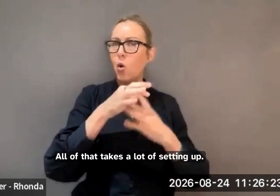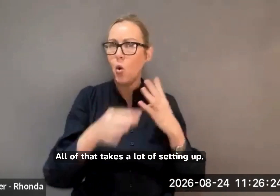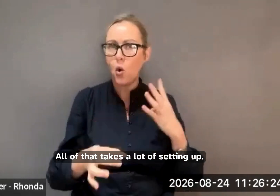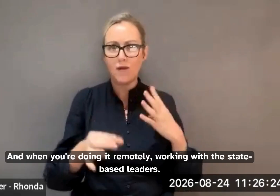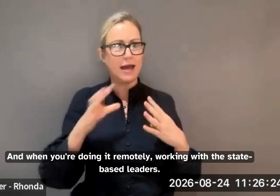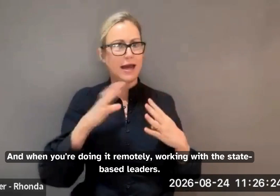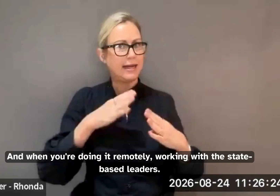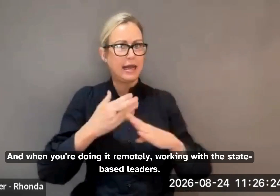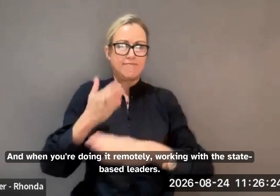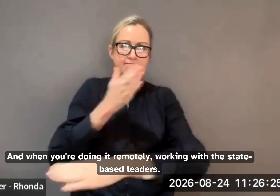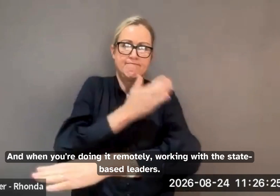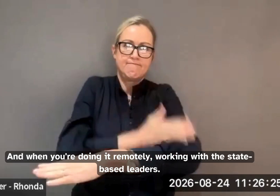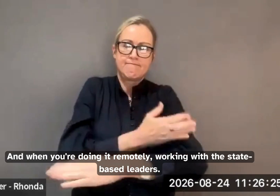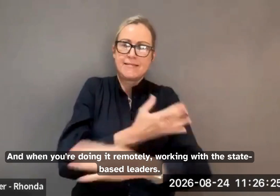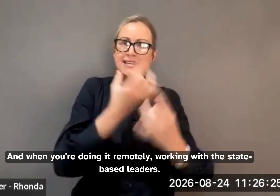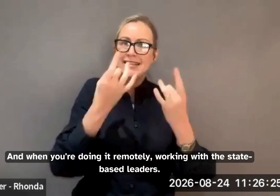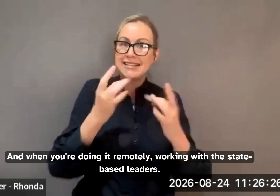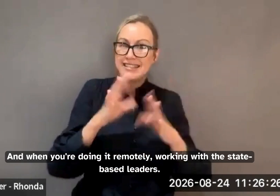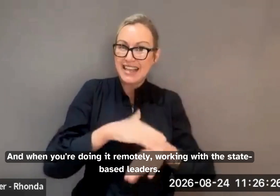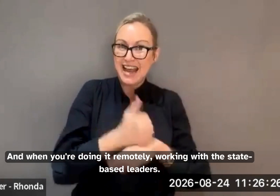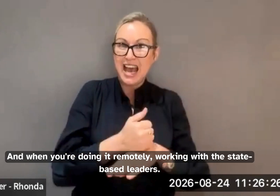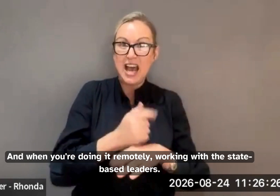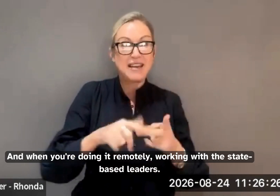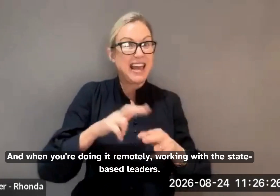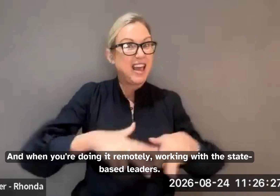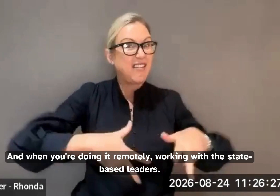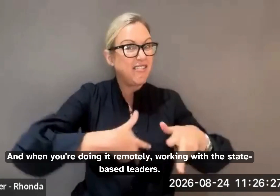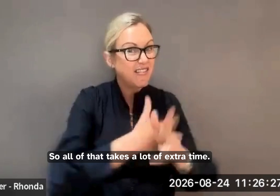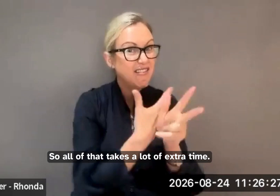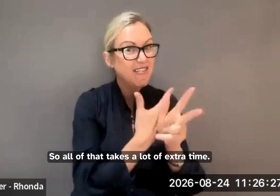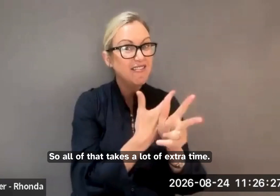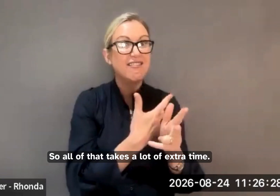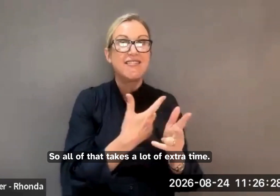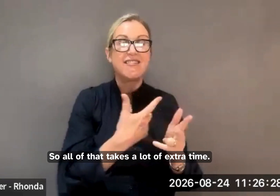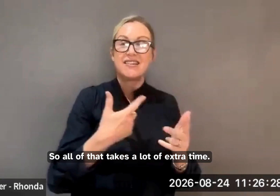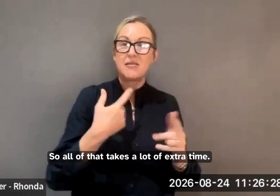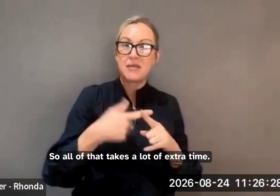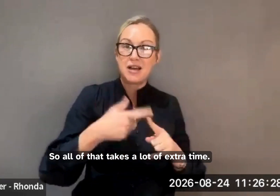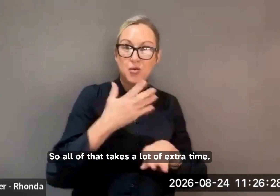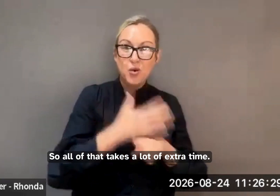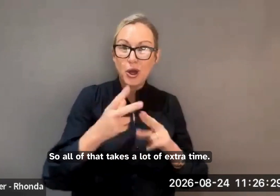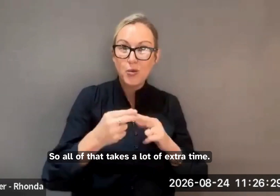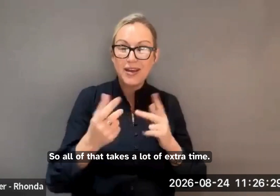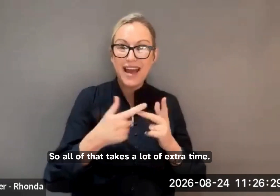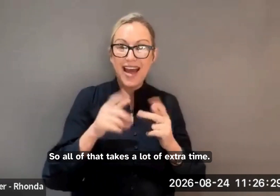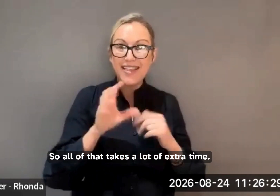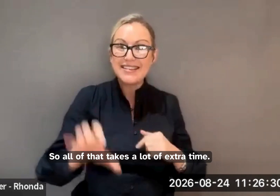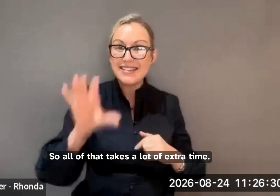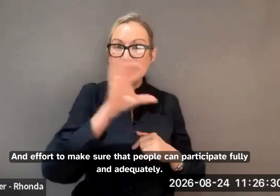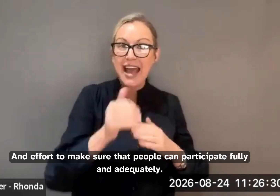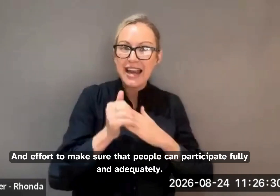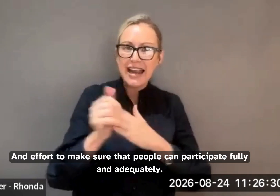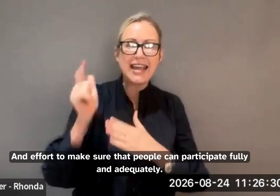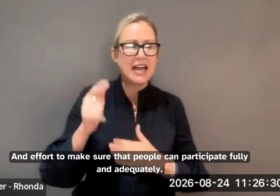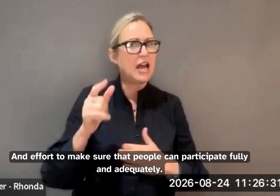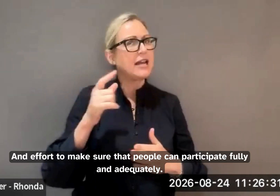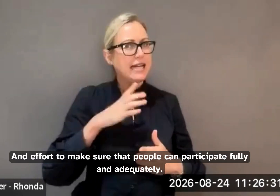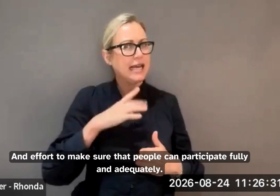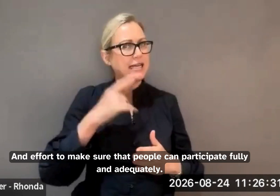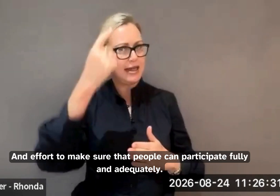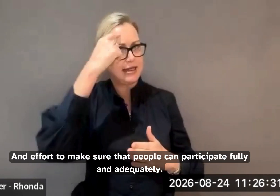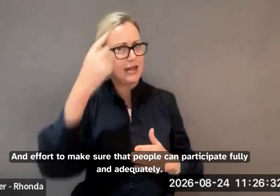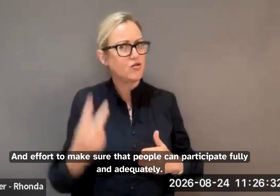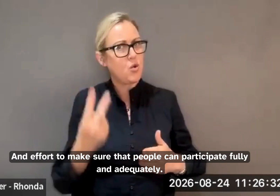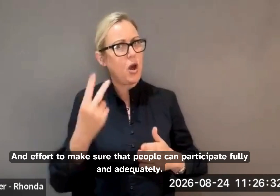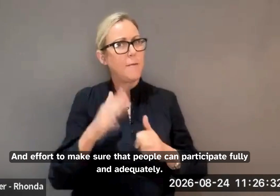of setting up, and when you're doing it remotely, working with the state-based leaders. So all of that takes a lot of extra time and effort to